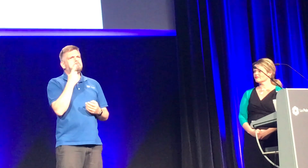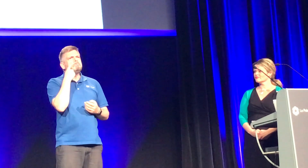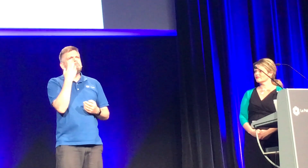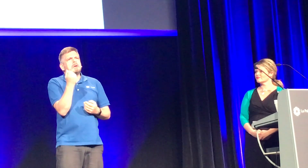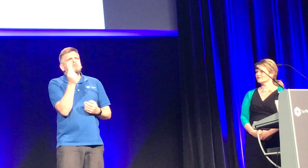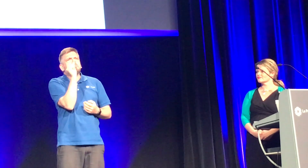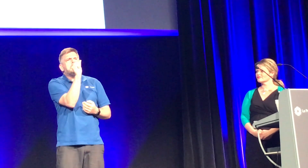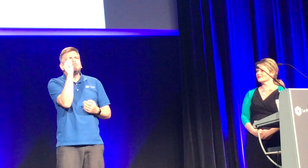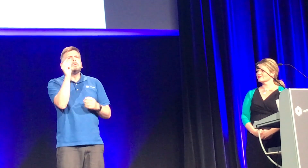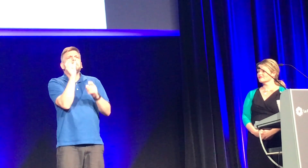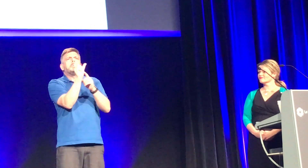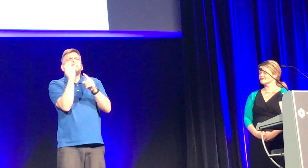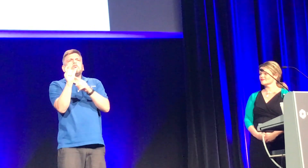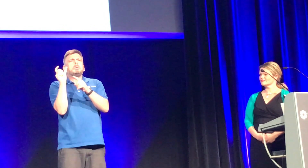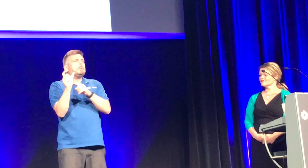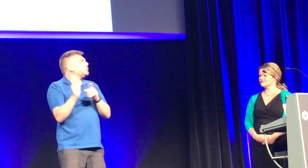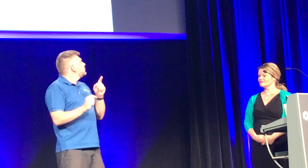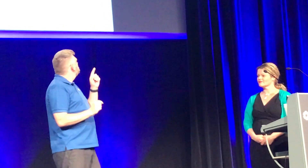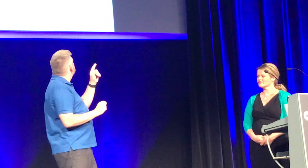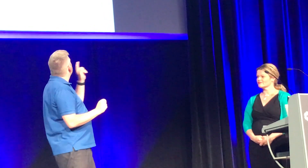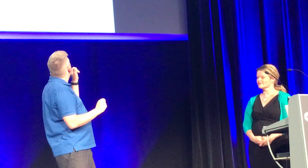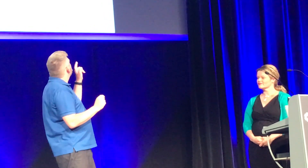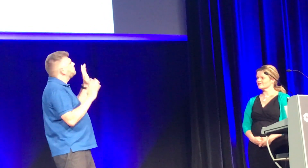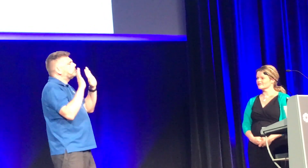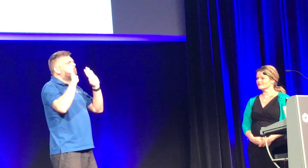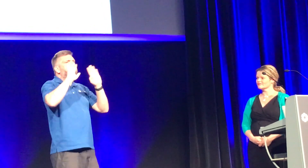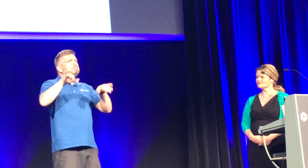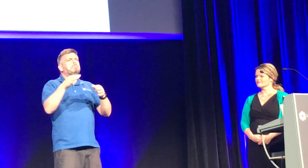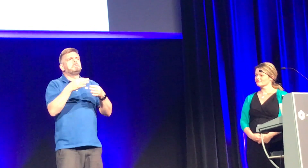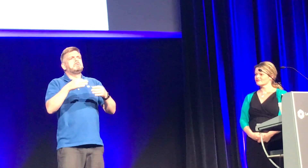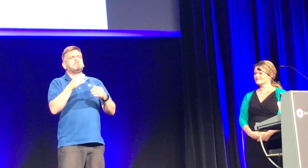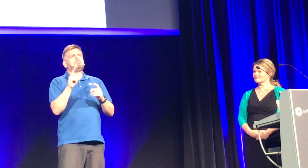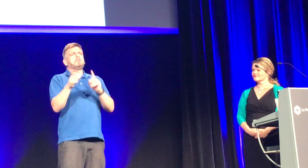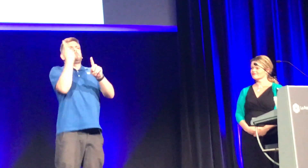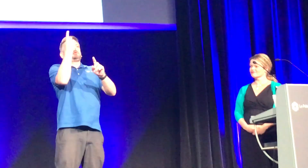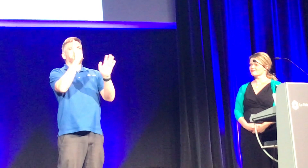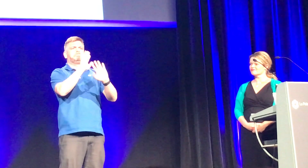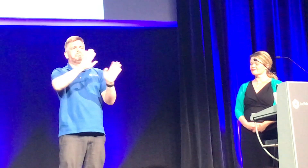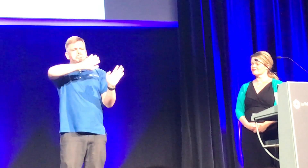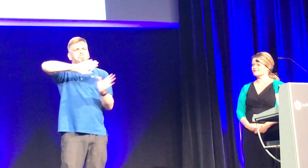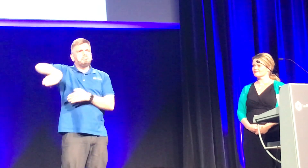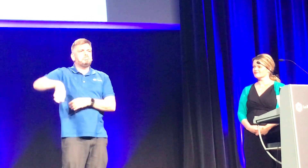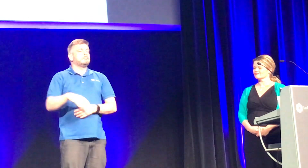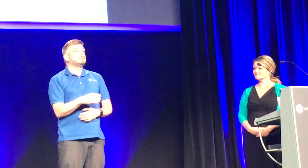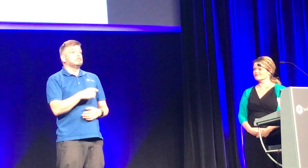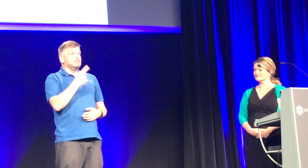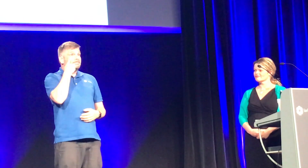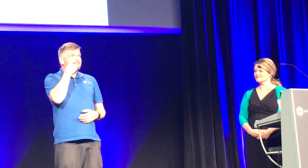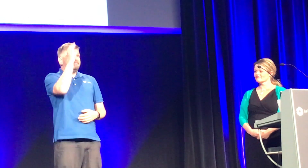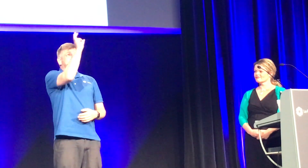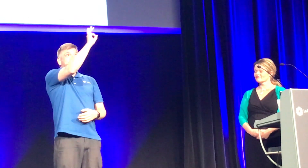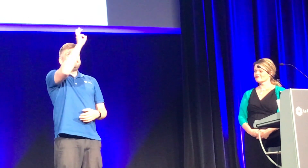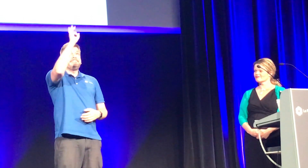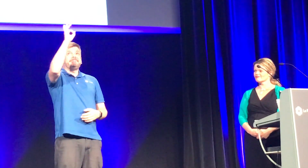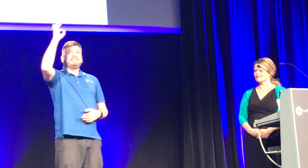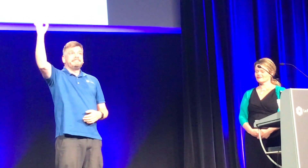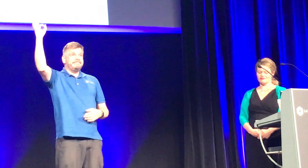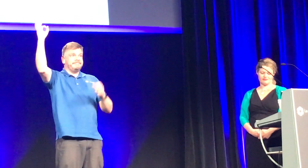visually by using visual iconic symbols. There is some minimal text on the website, but you'll see